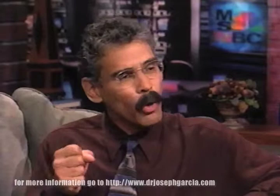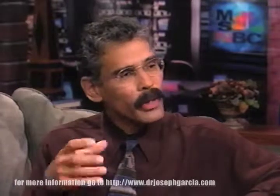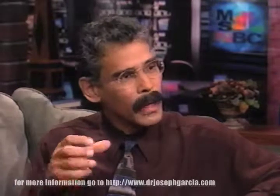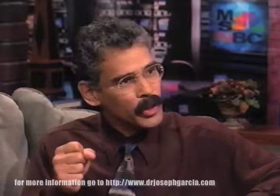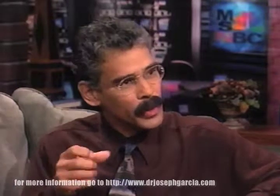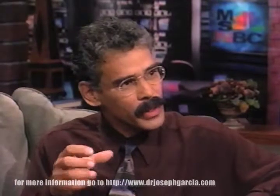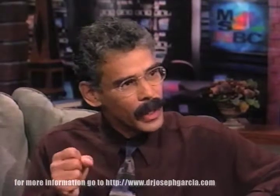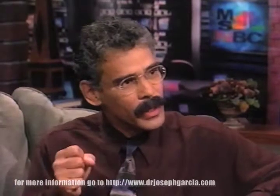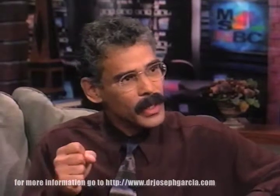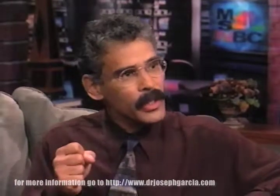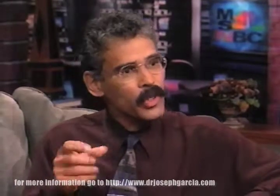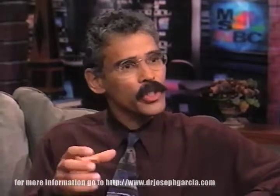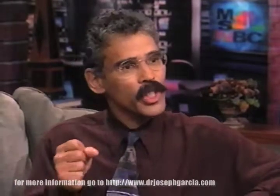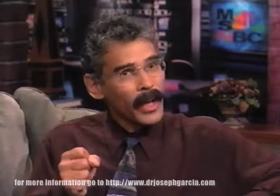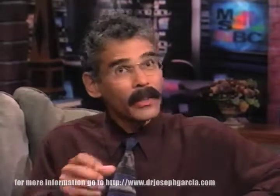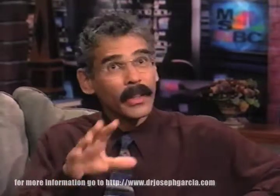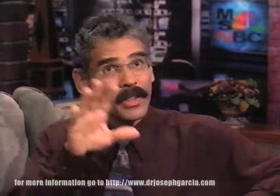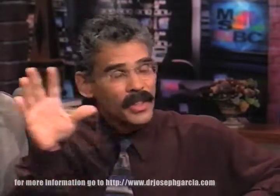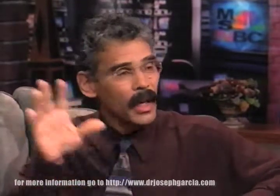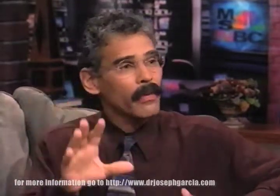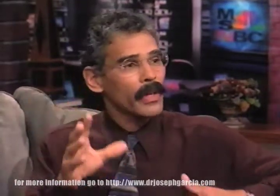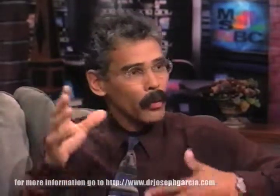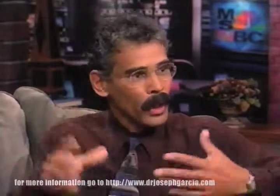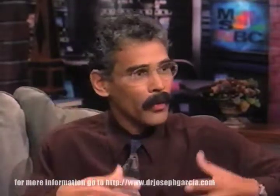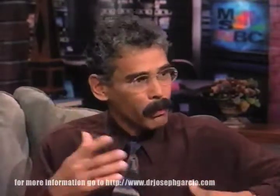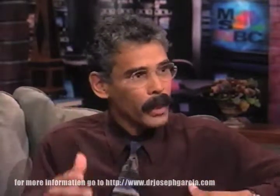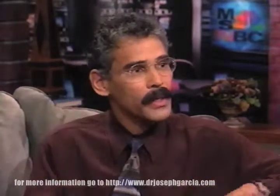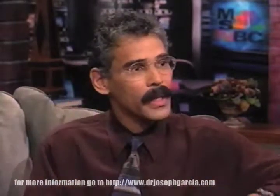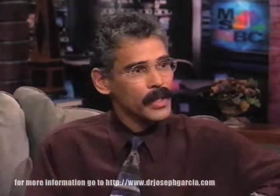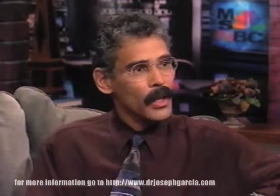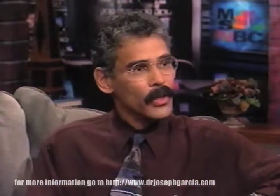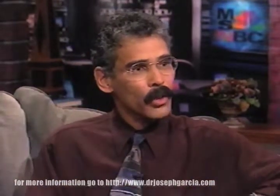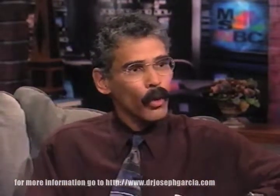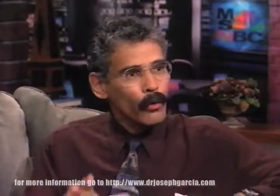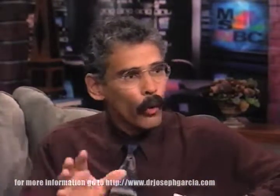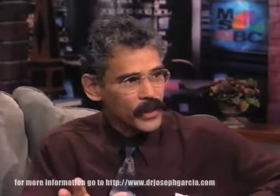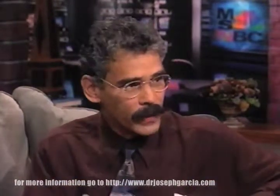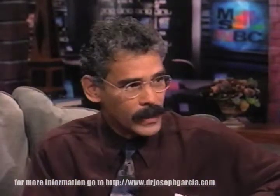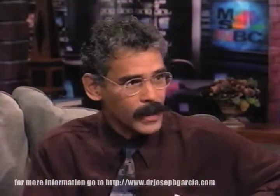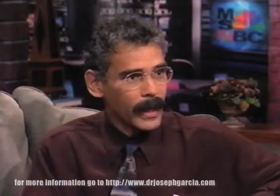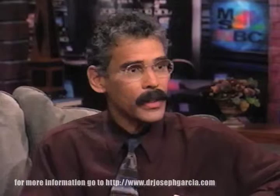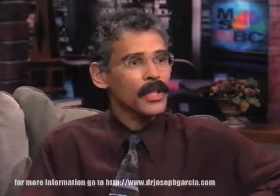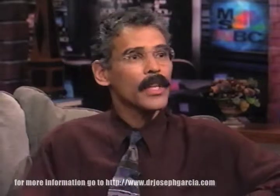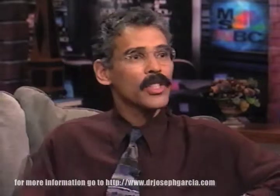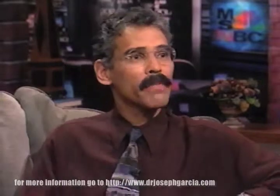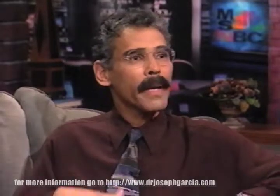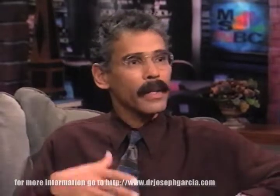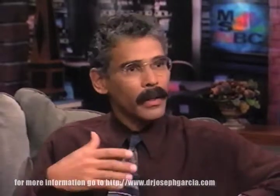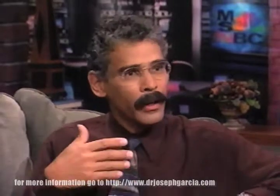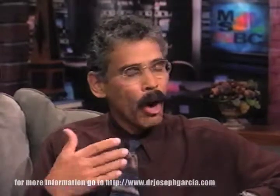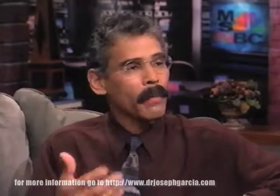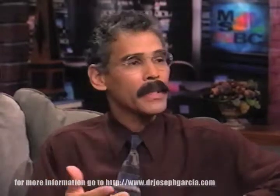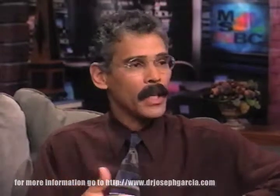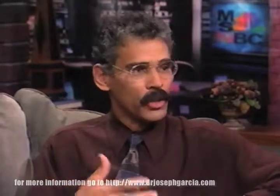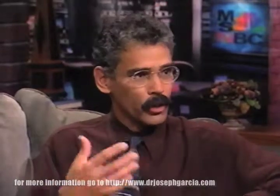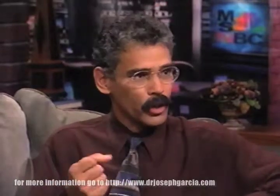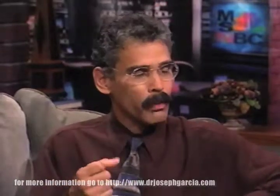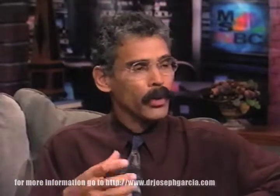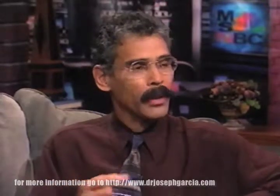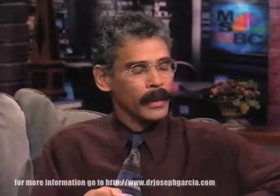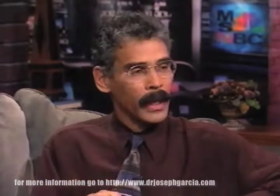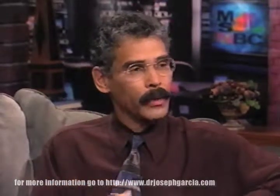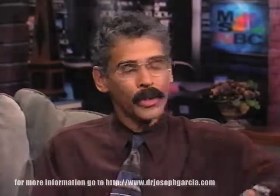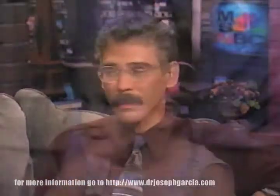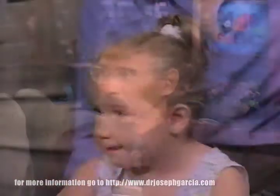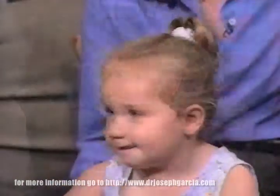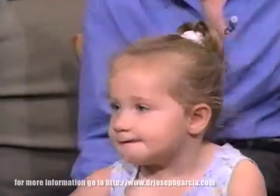augmenting your spoken language with signs so the child can discover and work out the process. So don't force feed signs. Just make it an augmentation to your